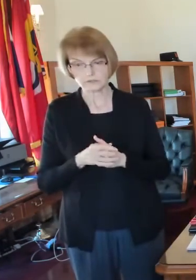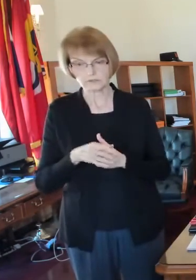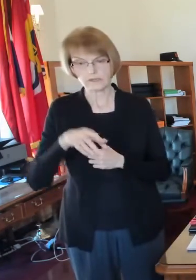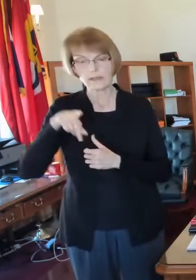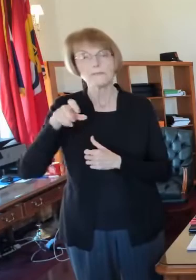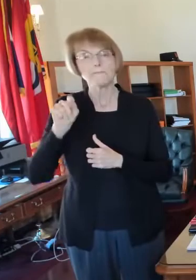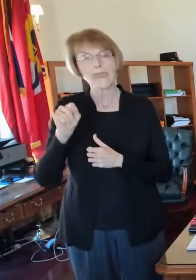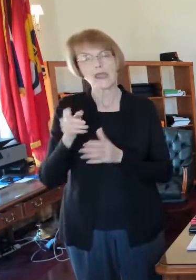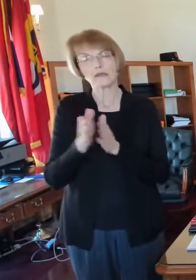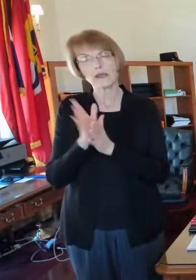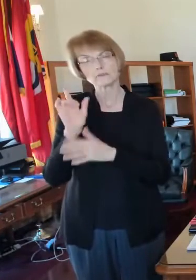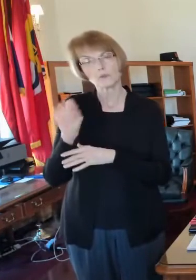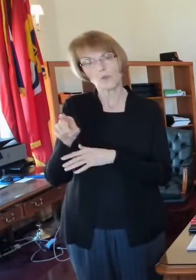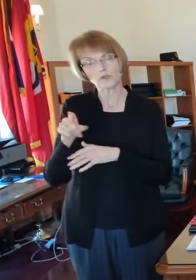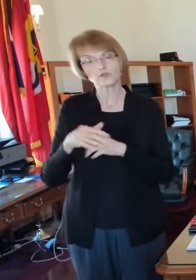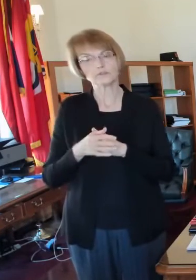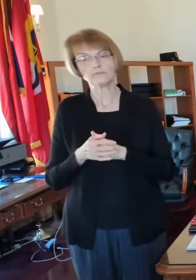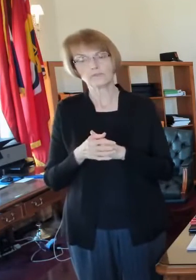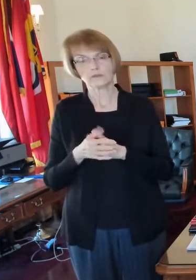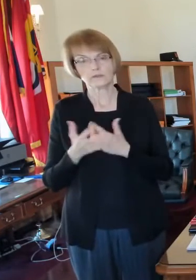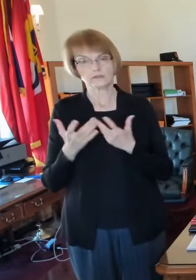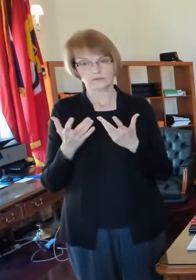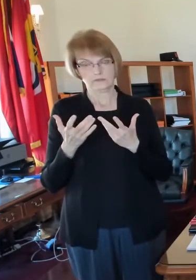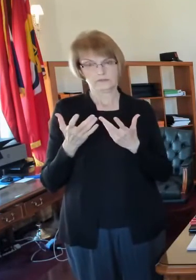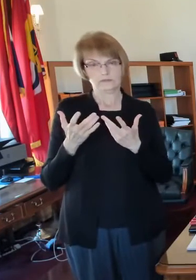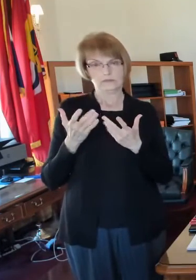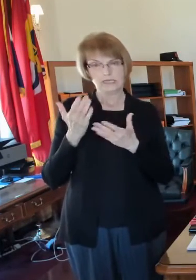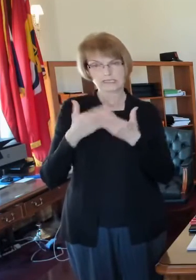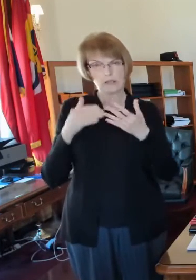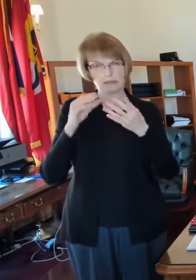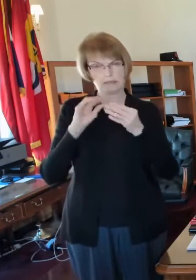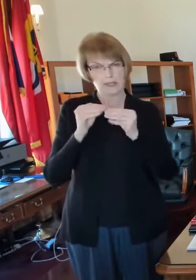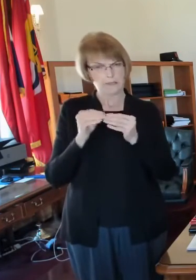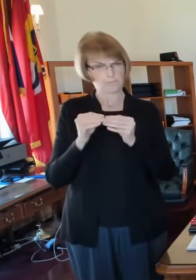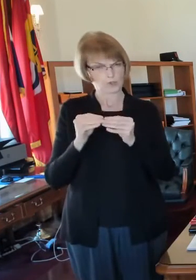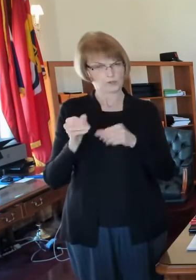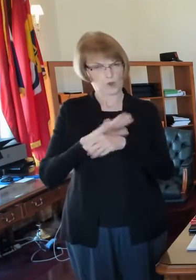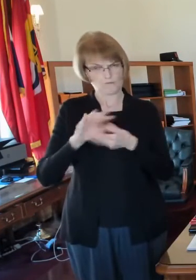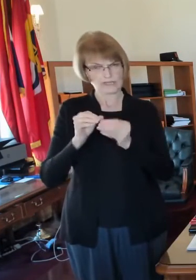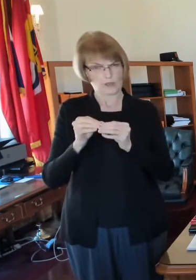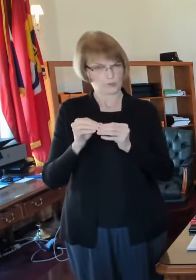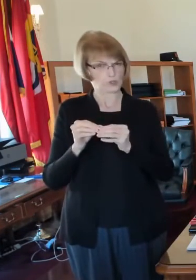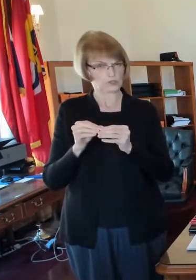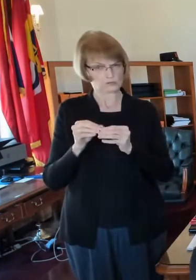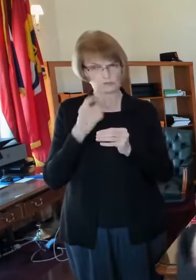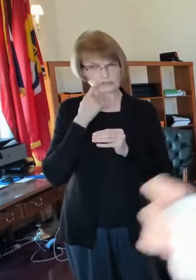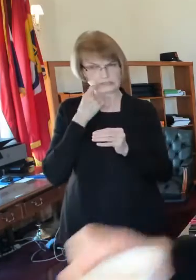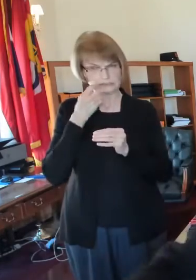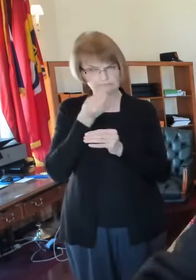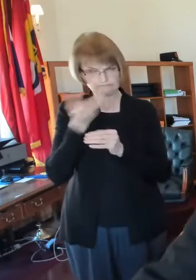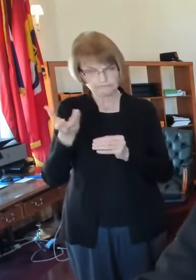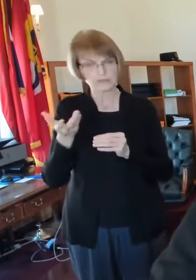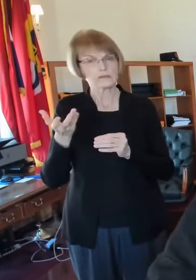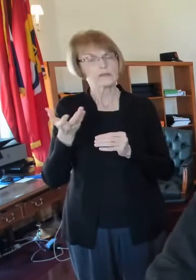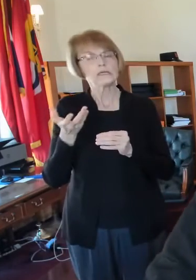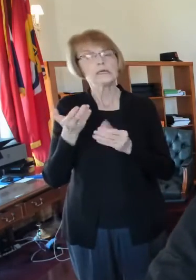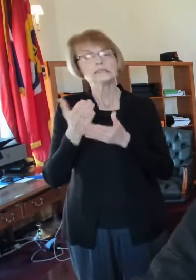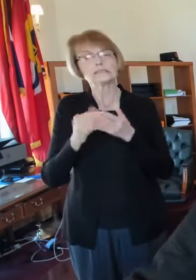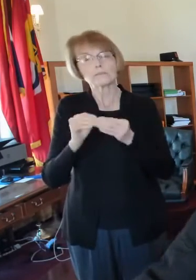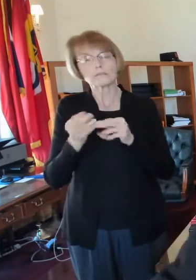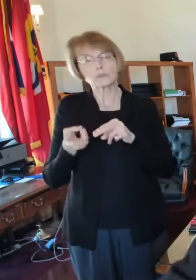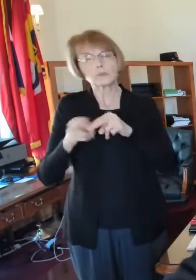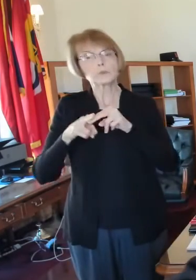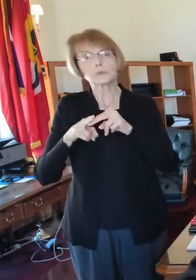Pat's question asks about the uptick in some of the metrics you mentioned at the top of your update, Mayor. Is that happening among the